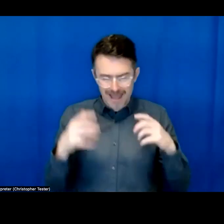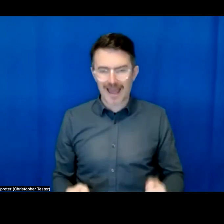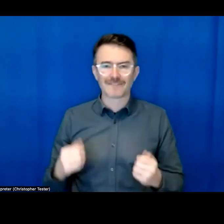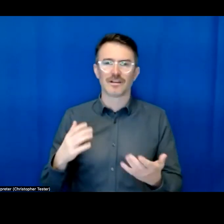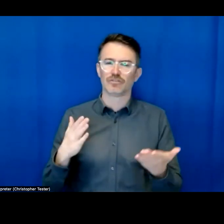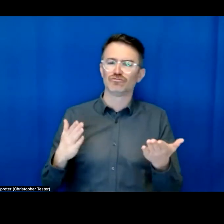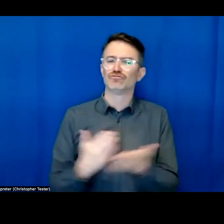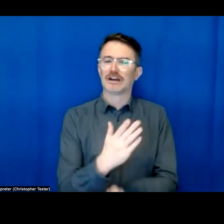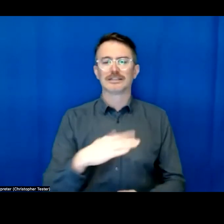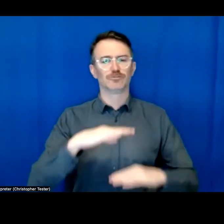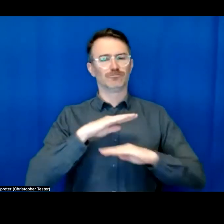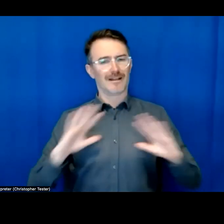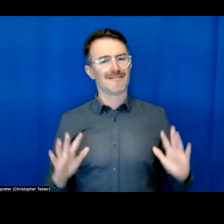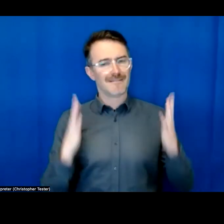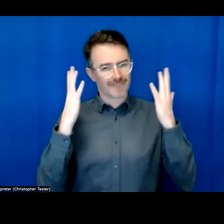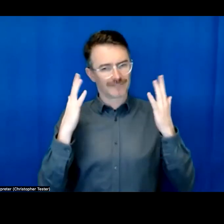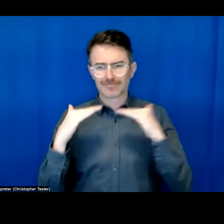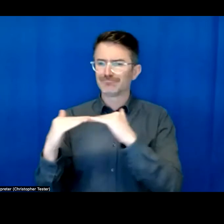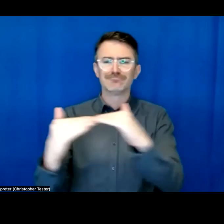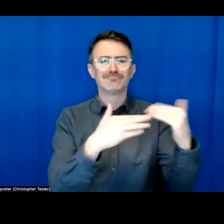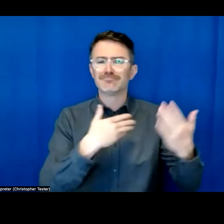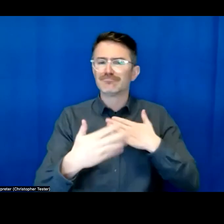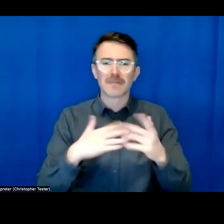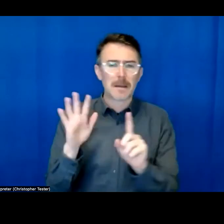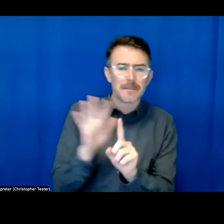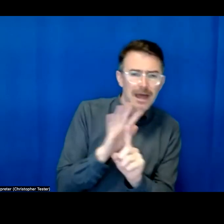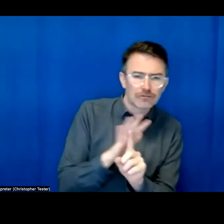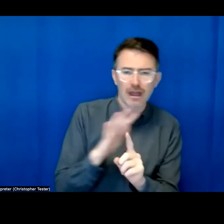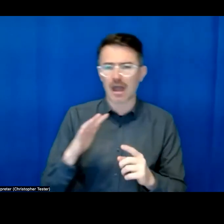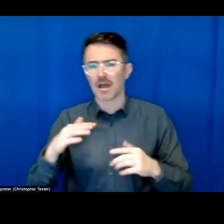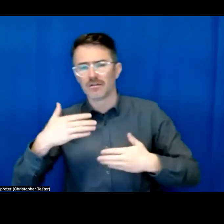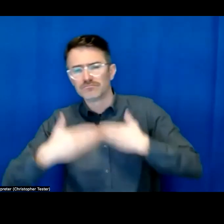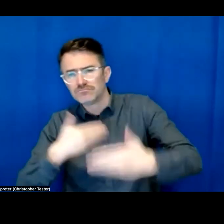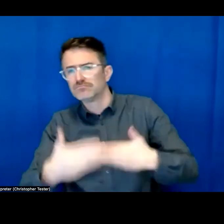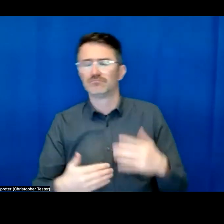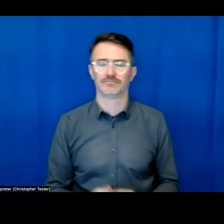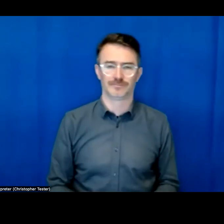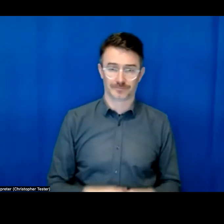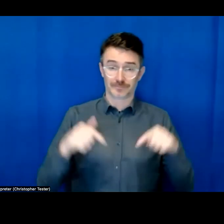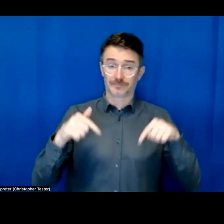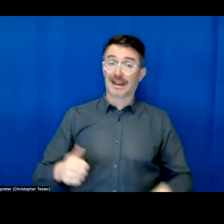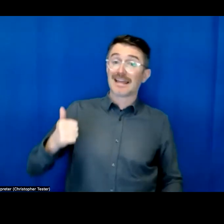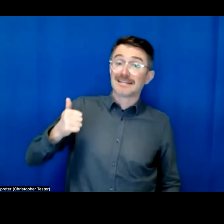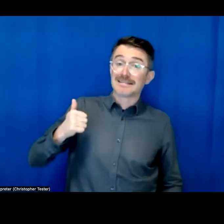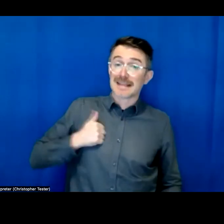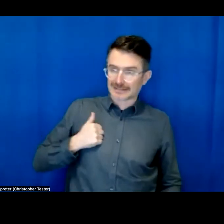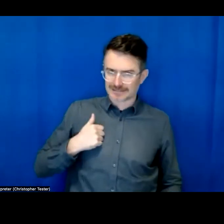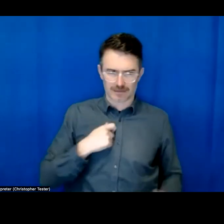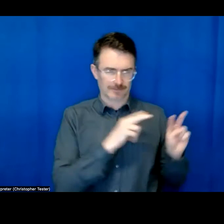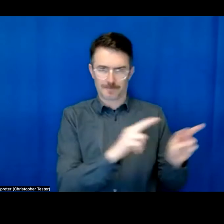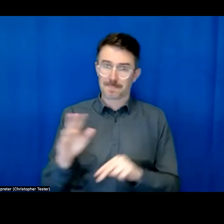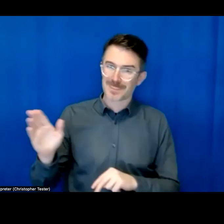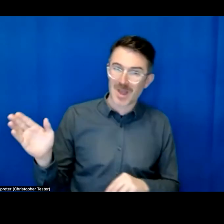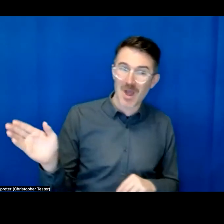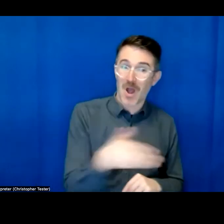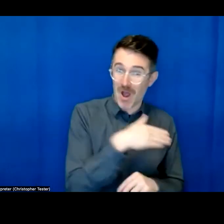persons with disabilities, in particular women and girls, can participate in climate-related planning and policymaking and have